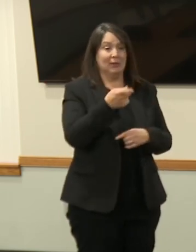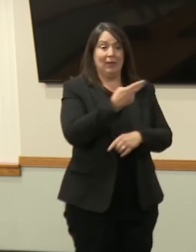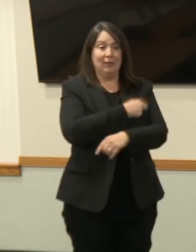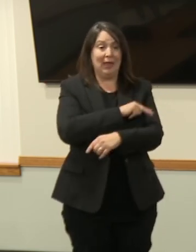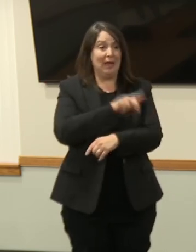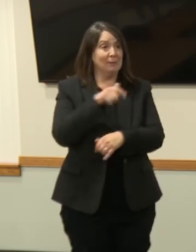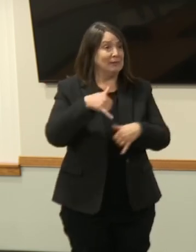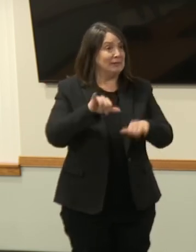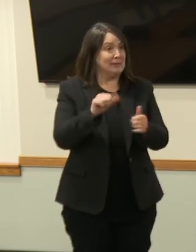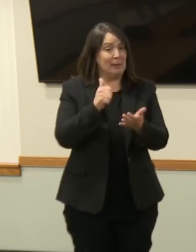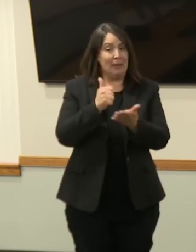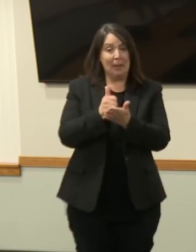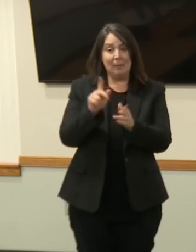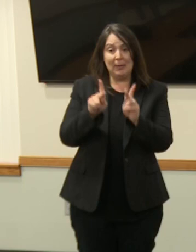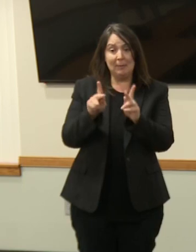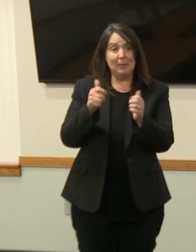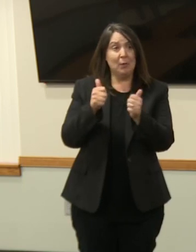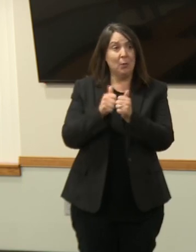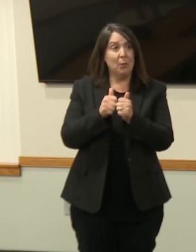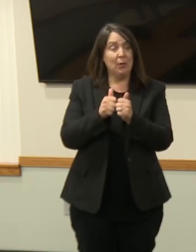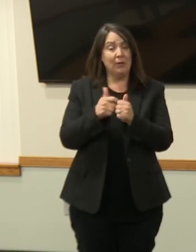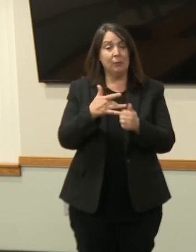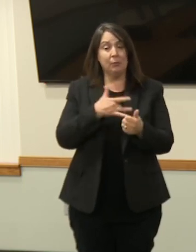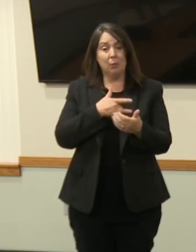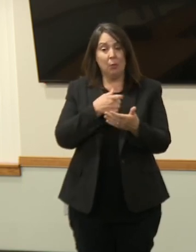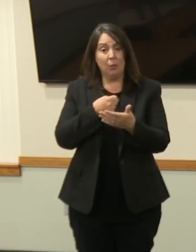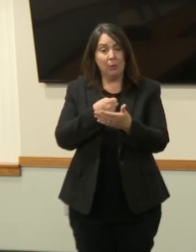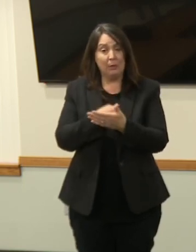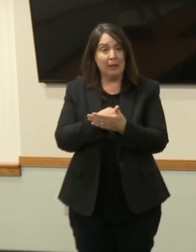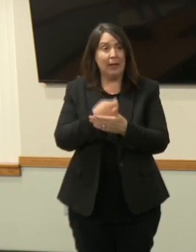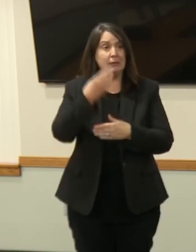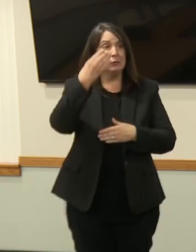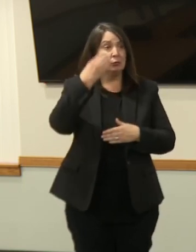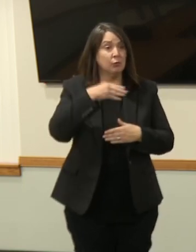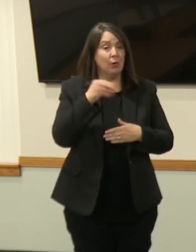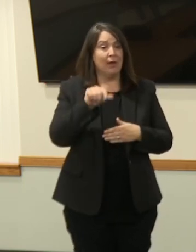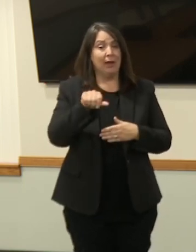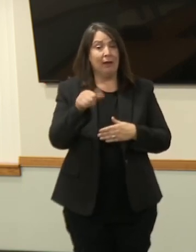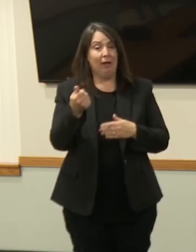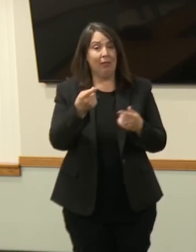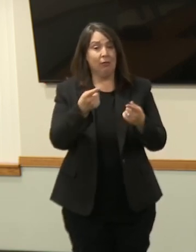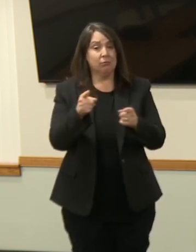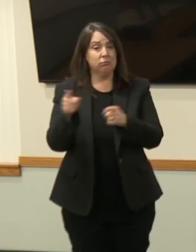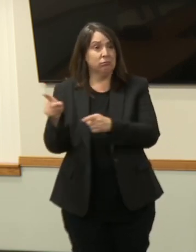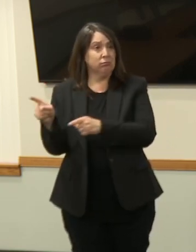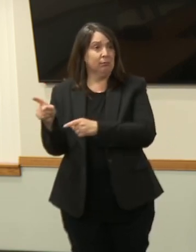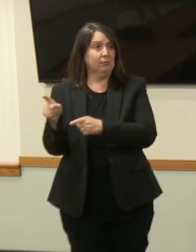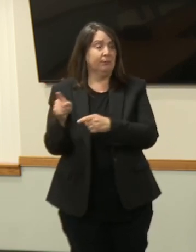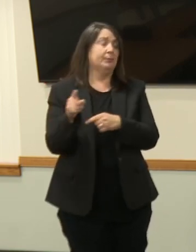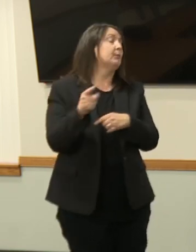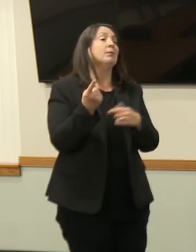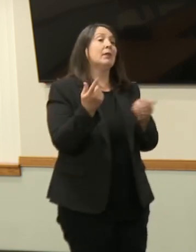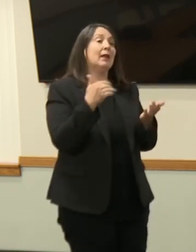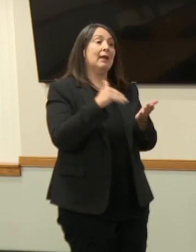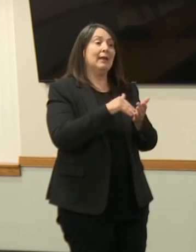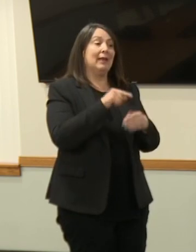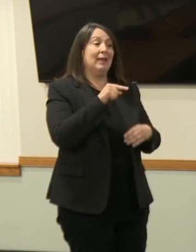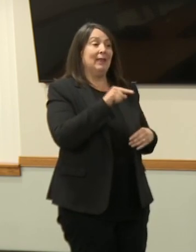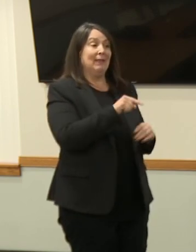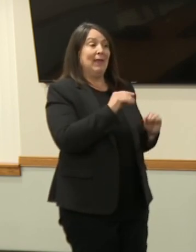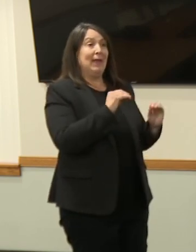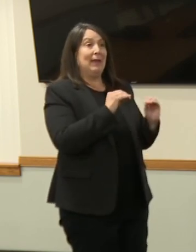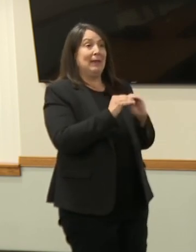attacks, strokes, accidents, other respiratory issues, and the like. And again, this is a lagging indicator. With